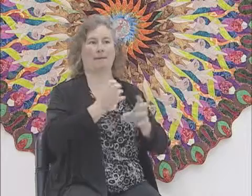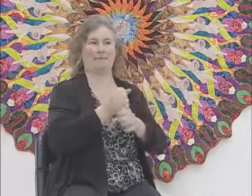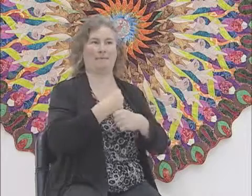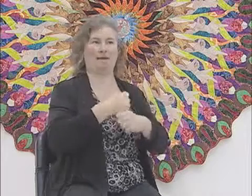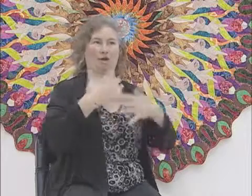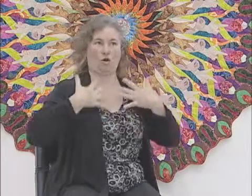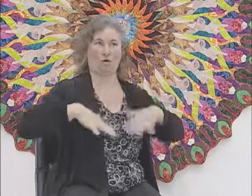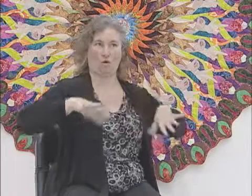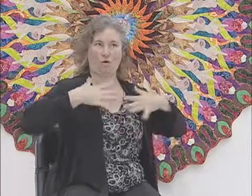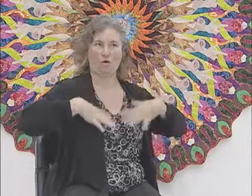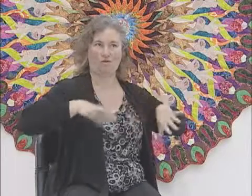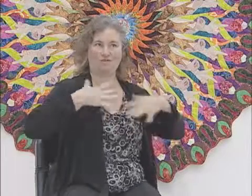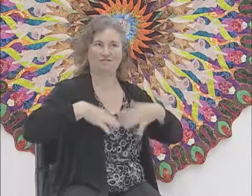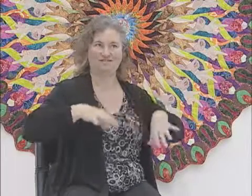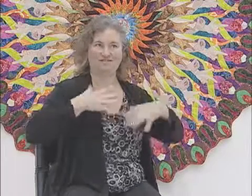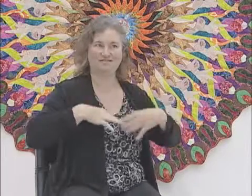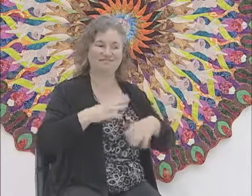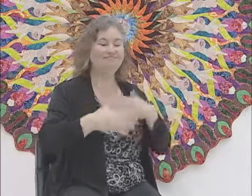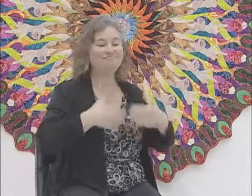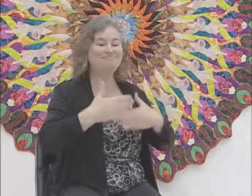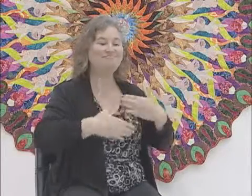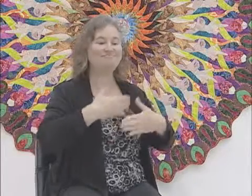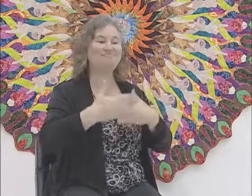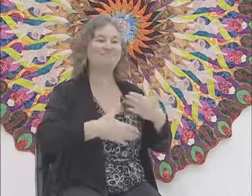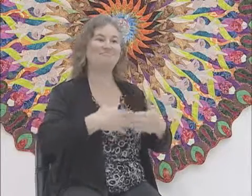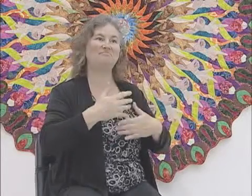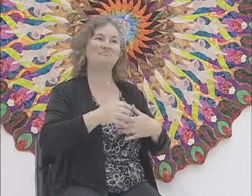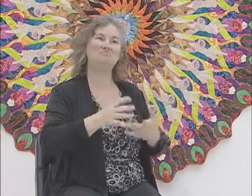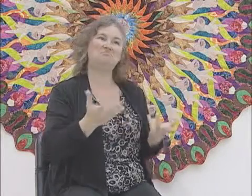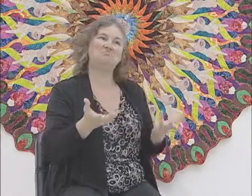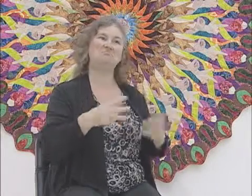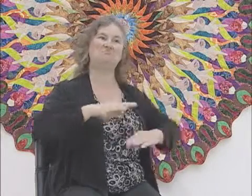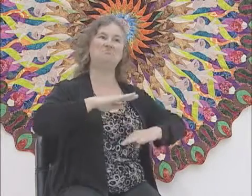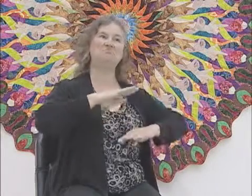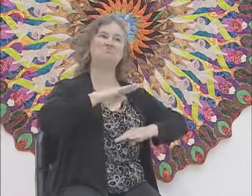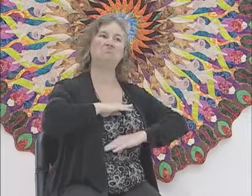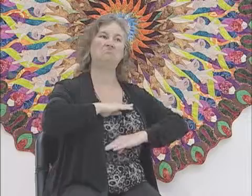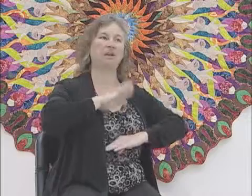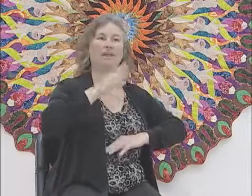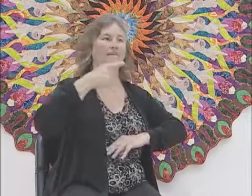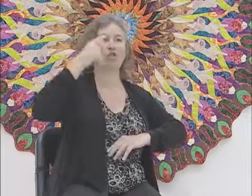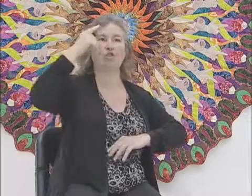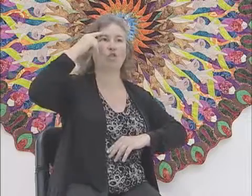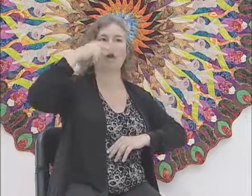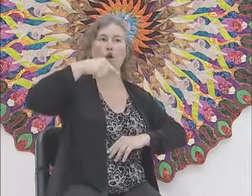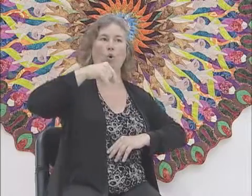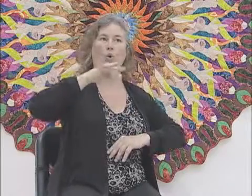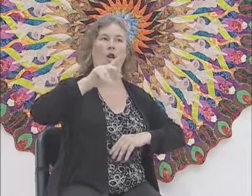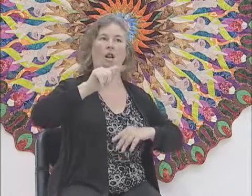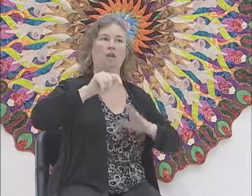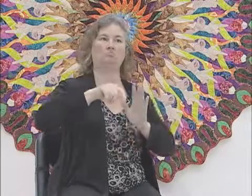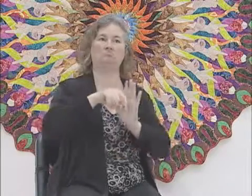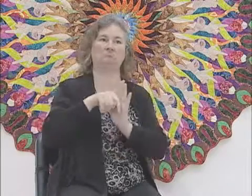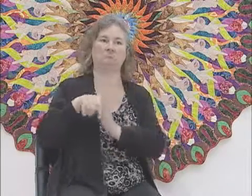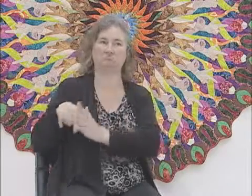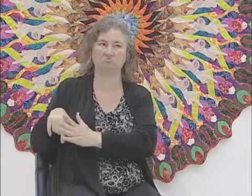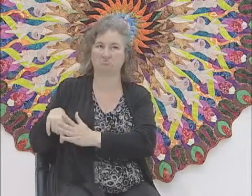machine. I was so excited, and I began to make my own clothes. That seemed to content me for a while. It never even occurred to me to